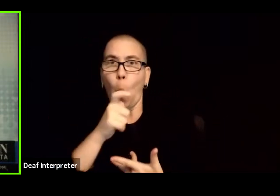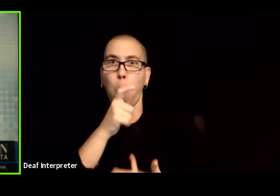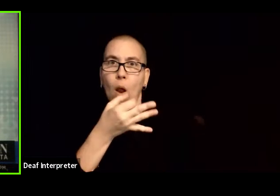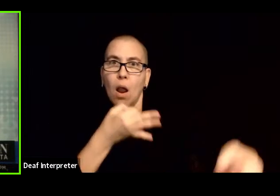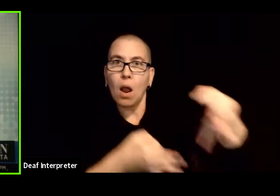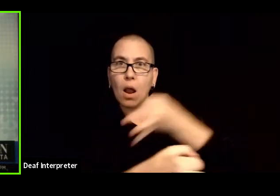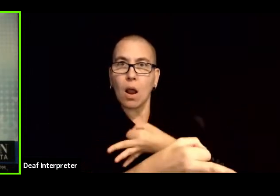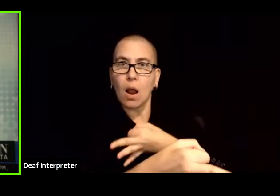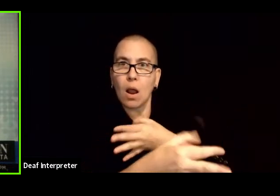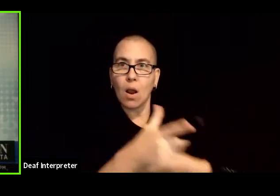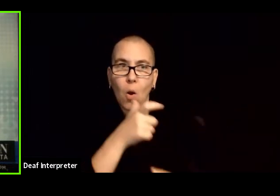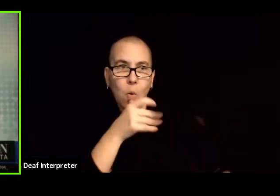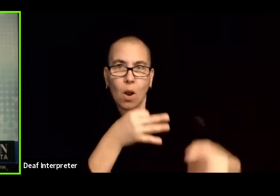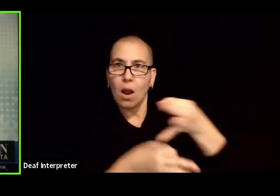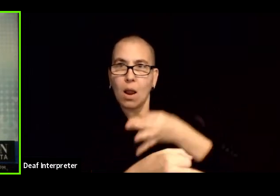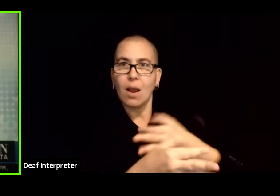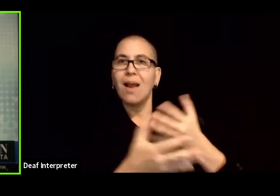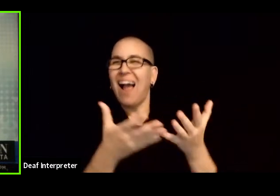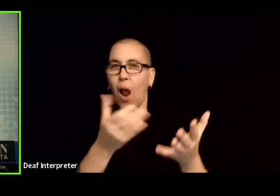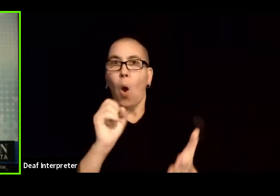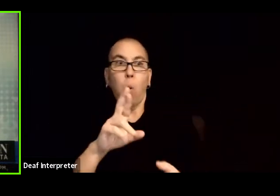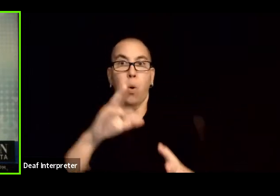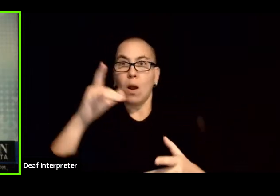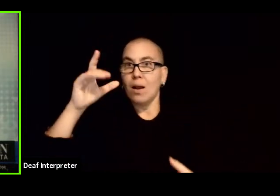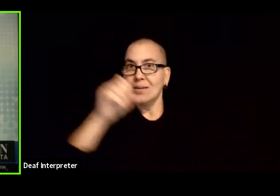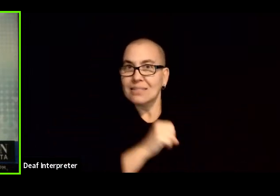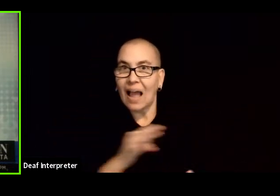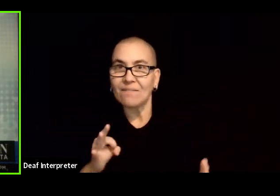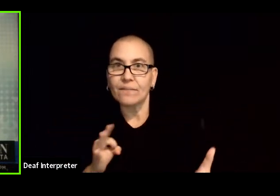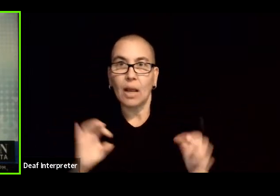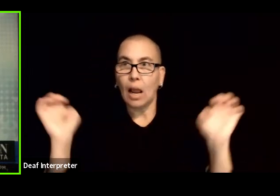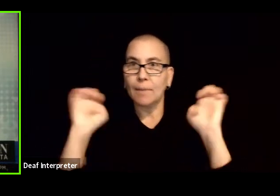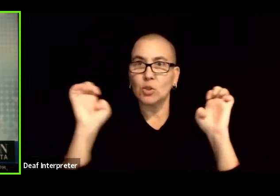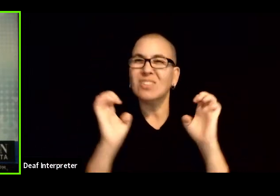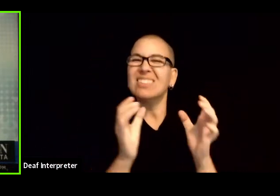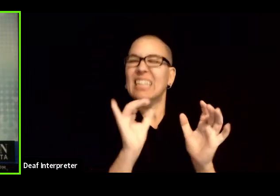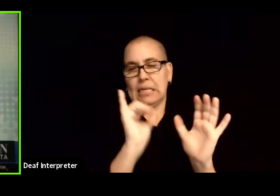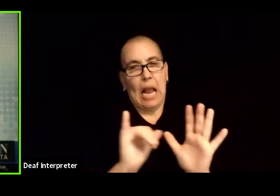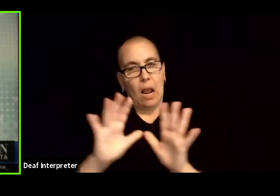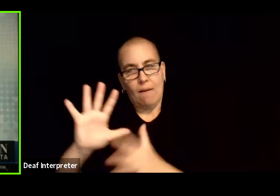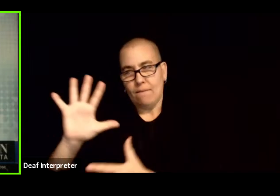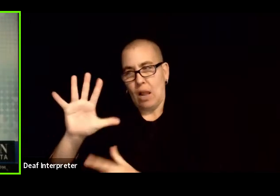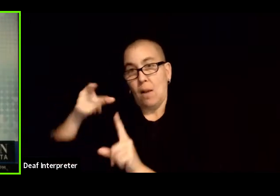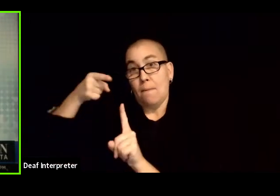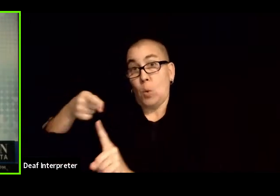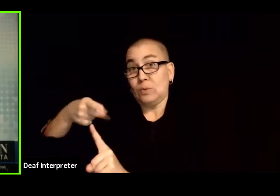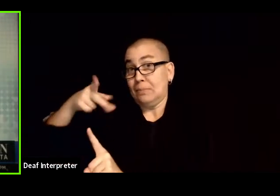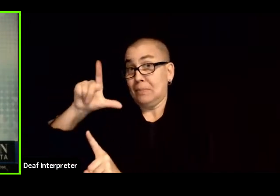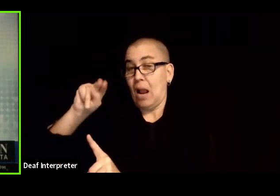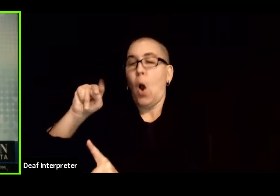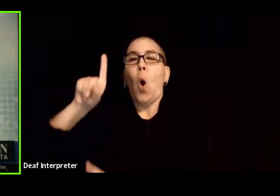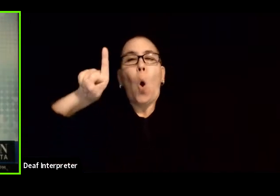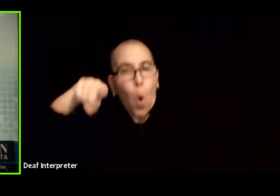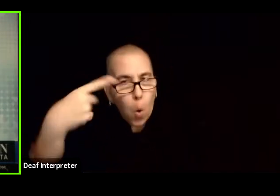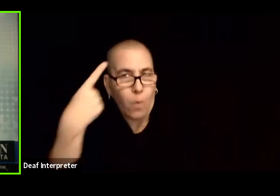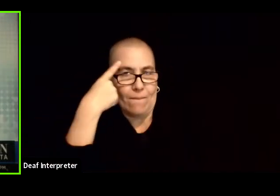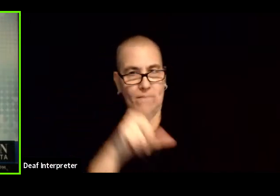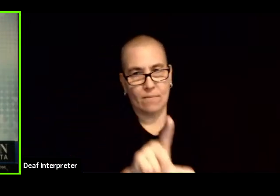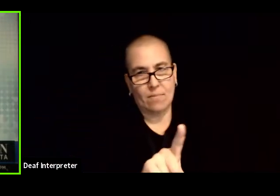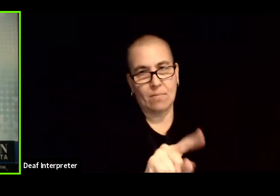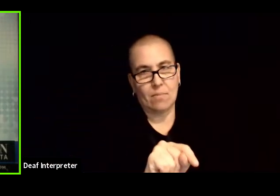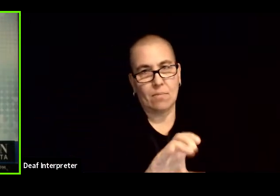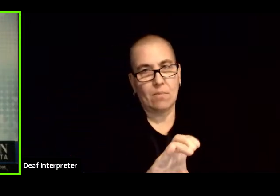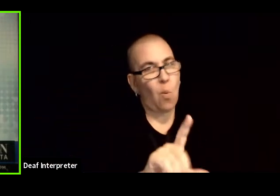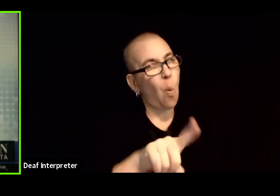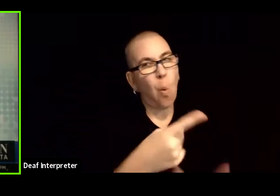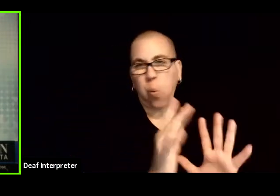a specific long-term care plan. And as Chris referenced, we're just going to be pulling together some data to report